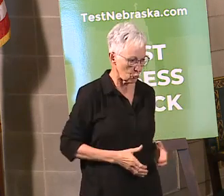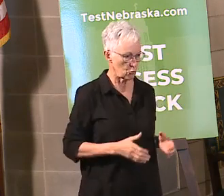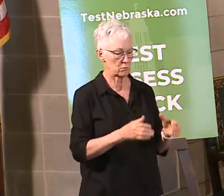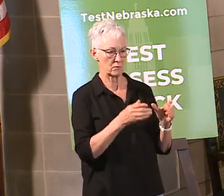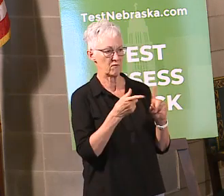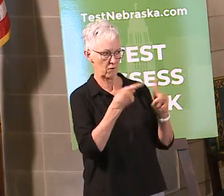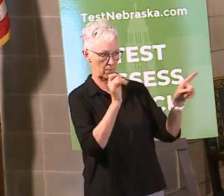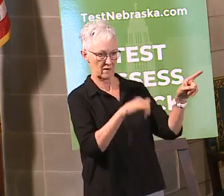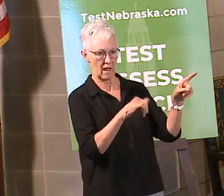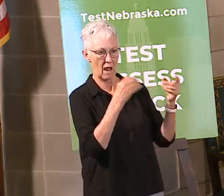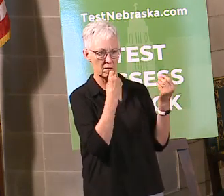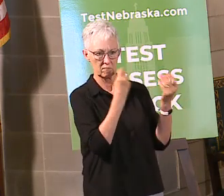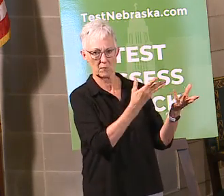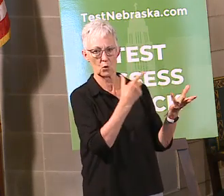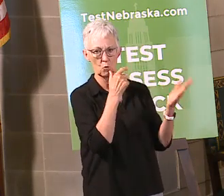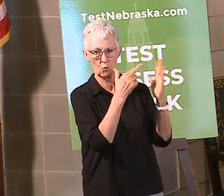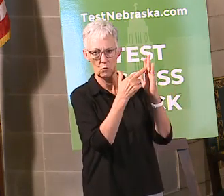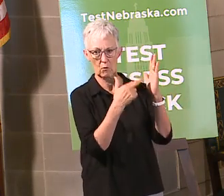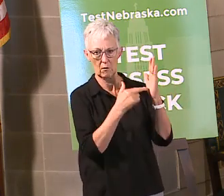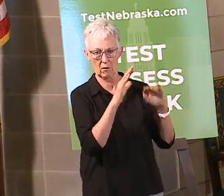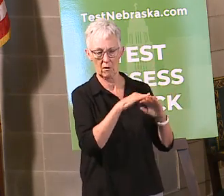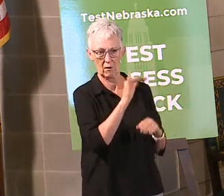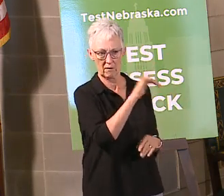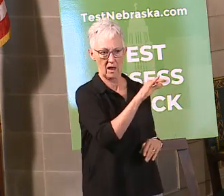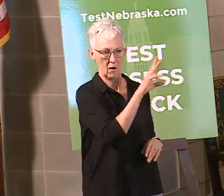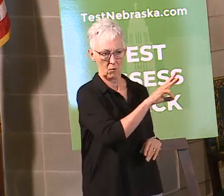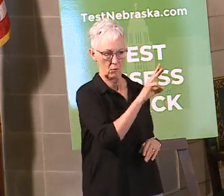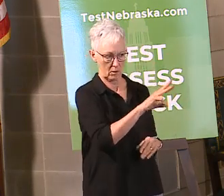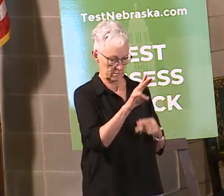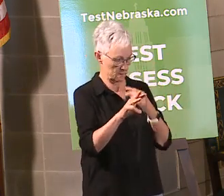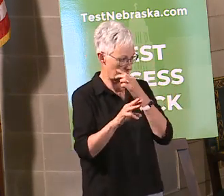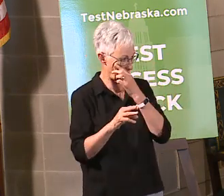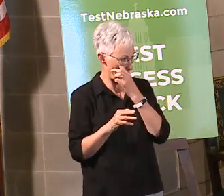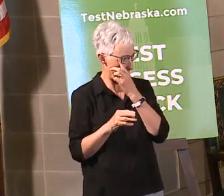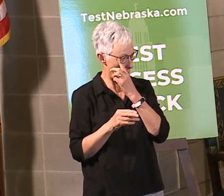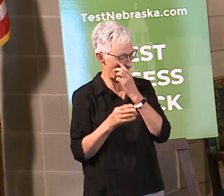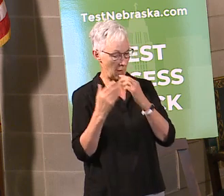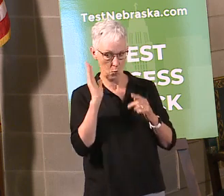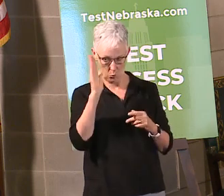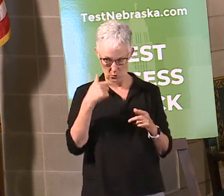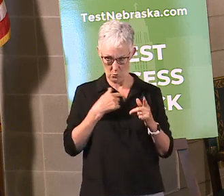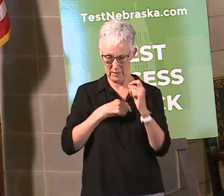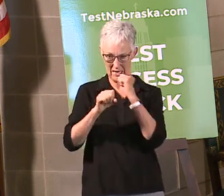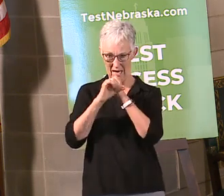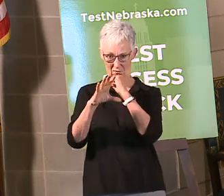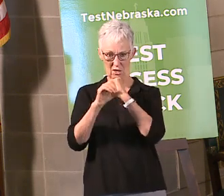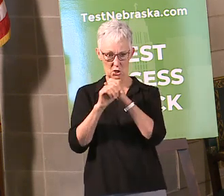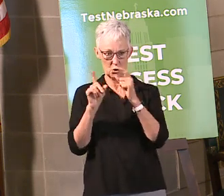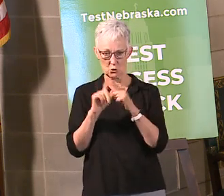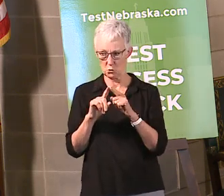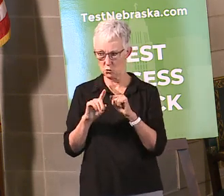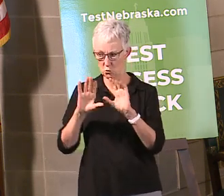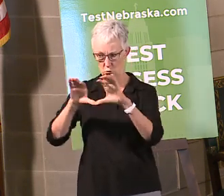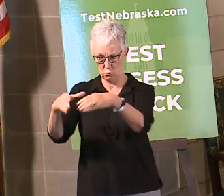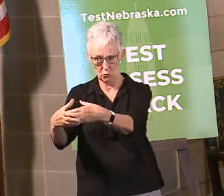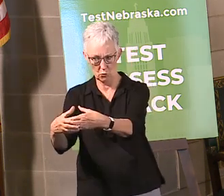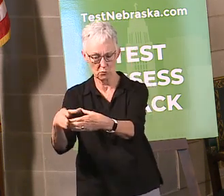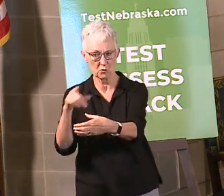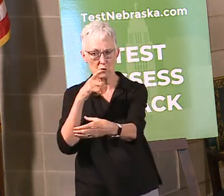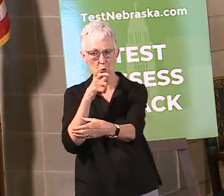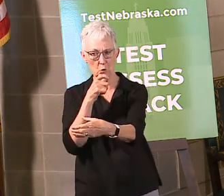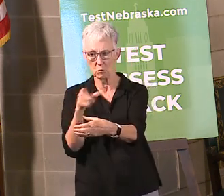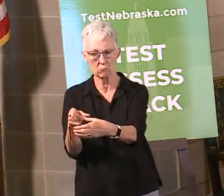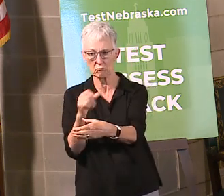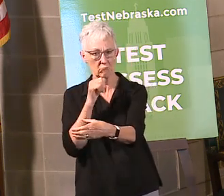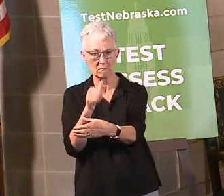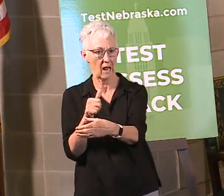testnebraska.com, and are we going to be promoting it to underrepresented groups? You know, Charlie, with regard to the first part of that question, that's certainly something we consider.